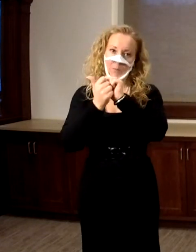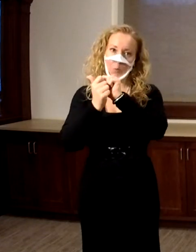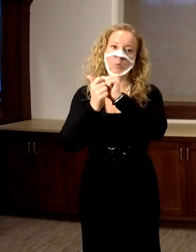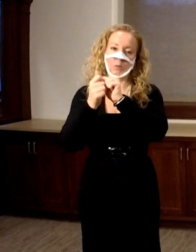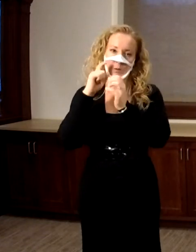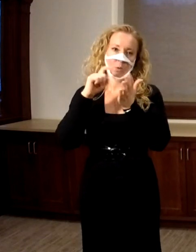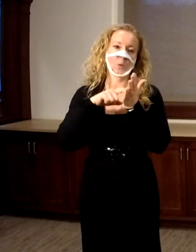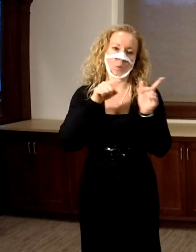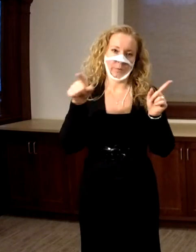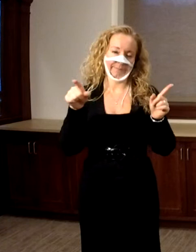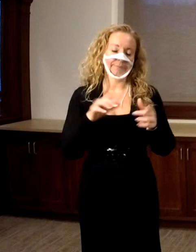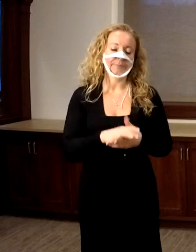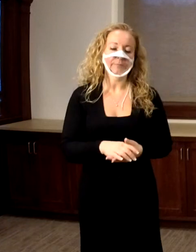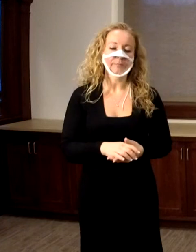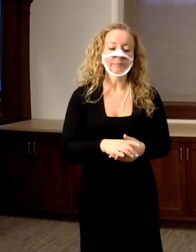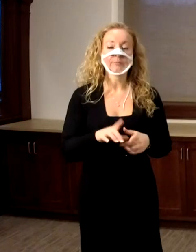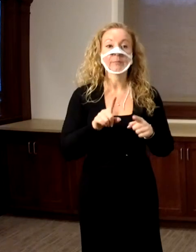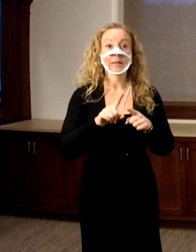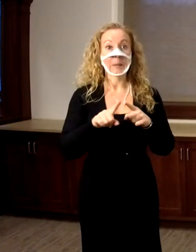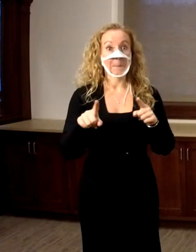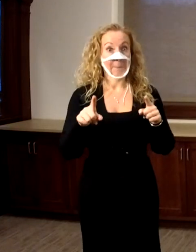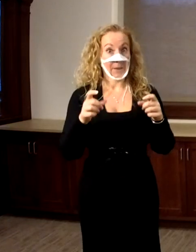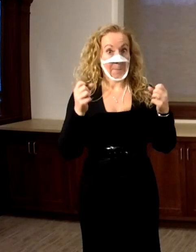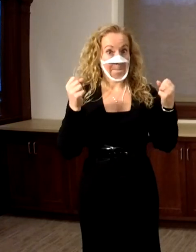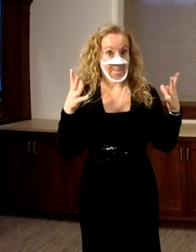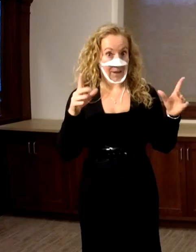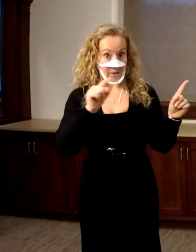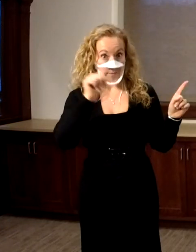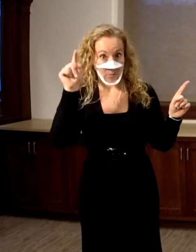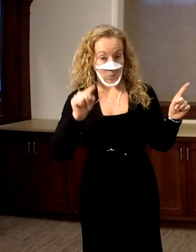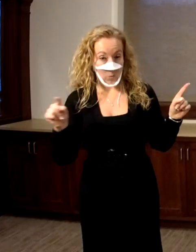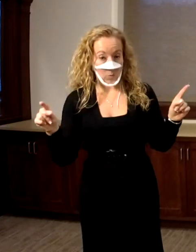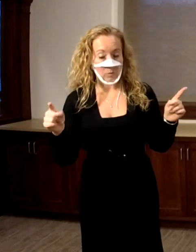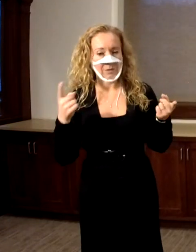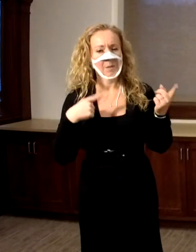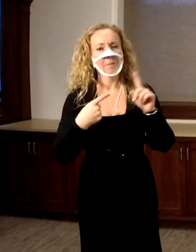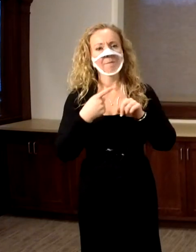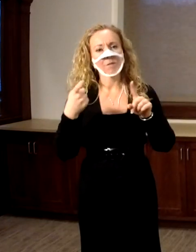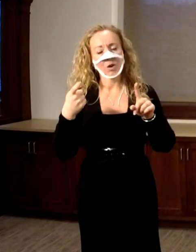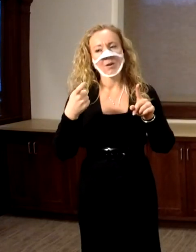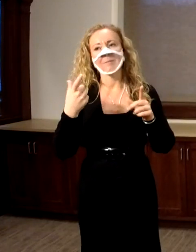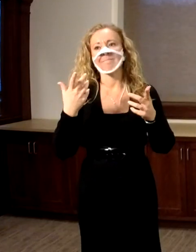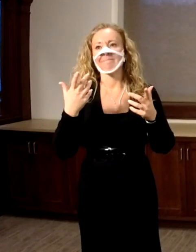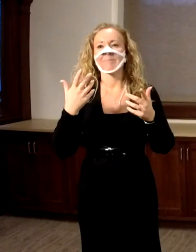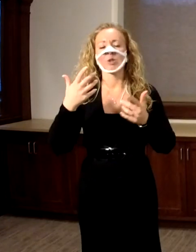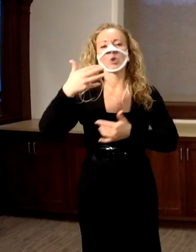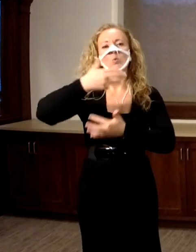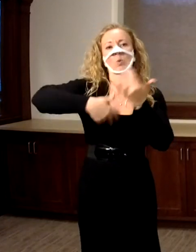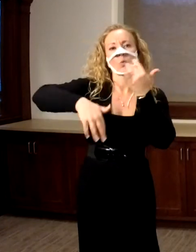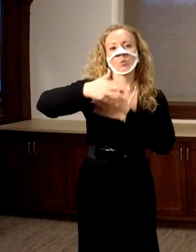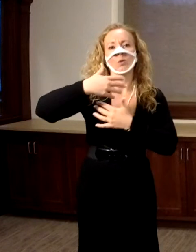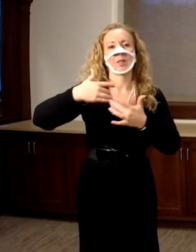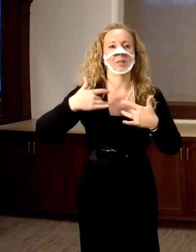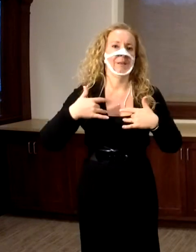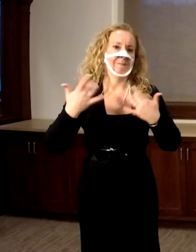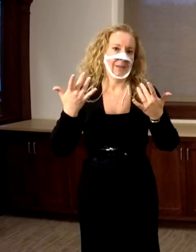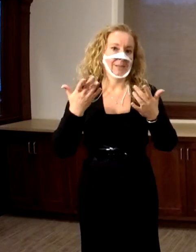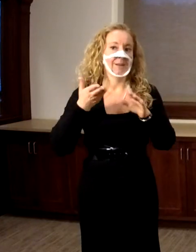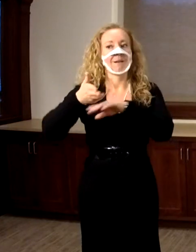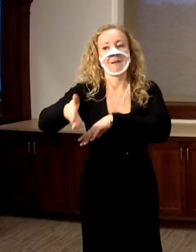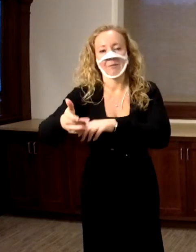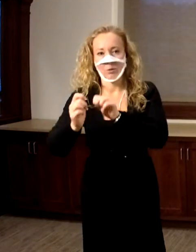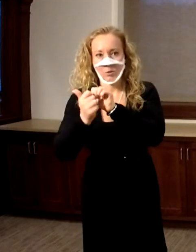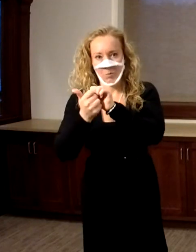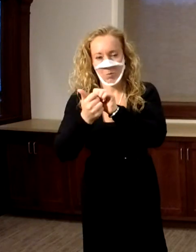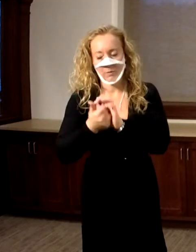And again, but many of those, not all, but many can be traced to social activities related to those sporting events.